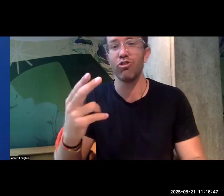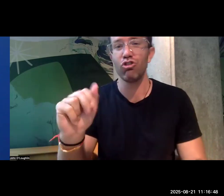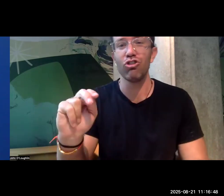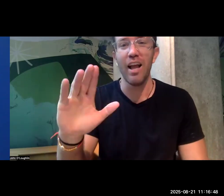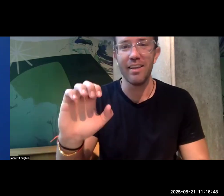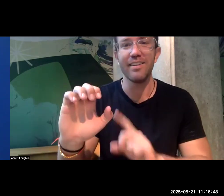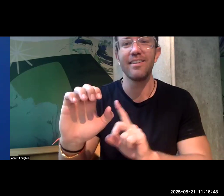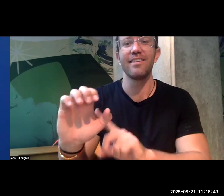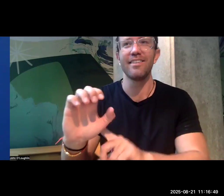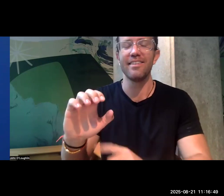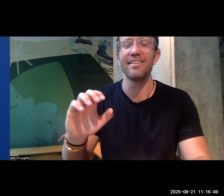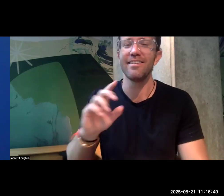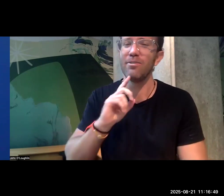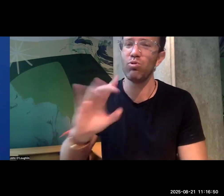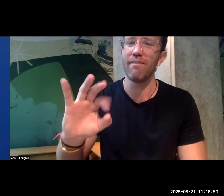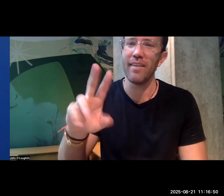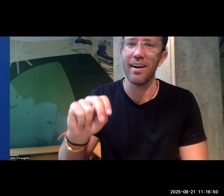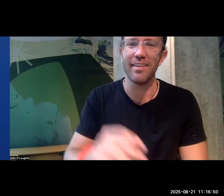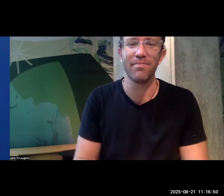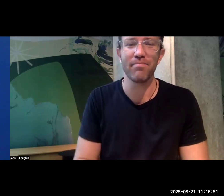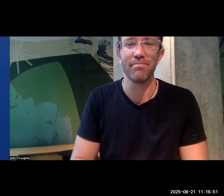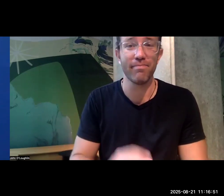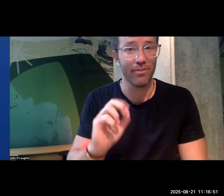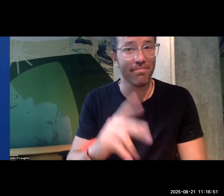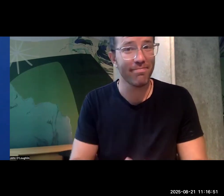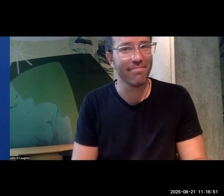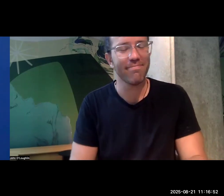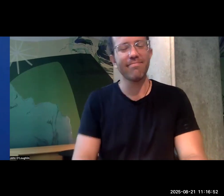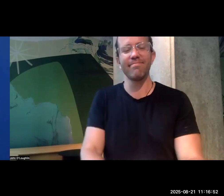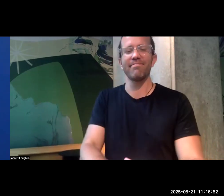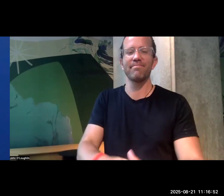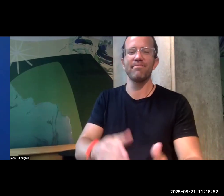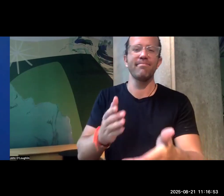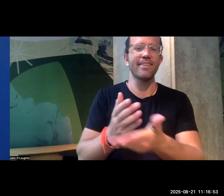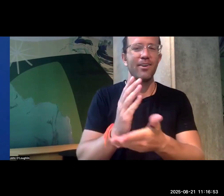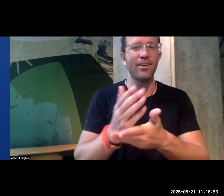it it was a really good time. It was really fun.